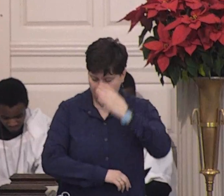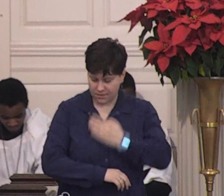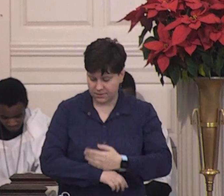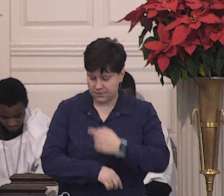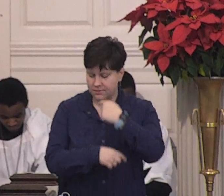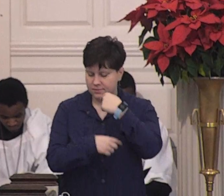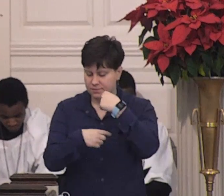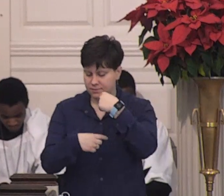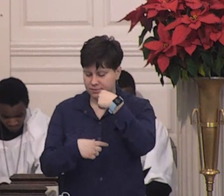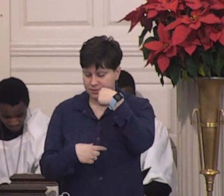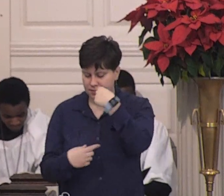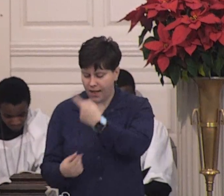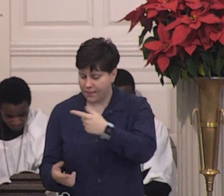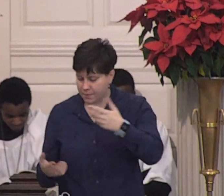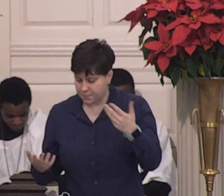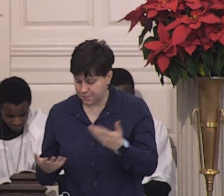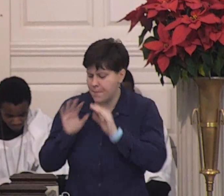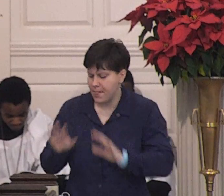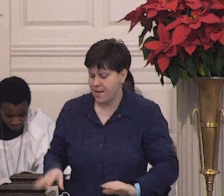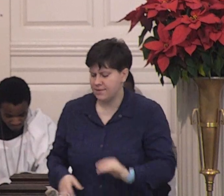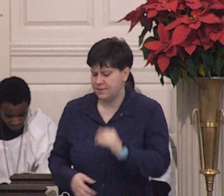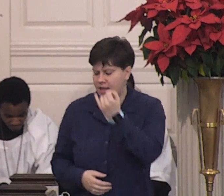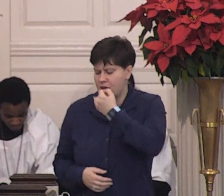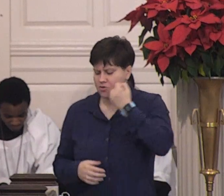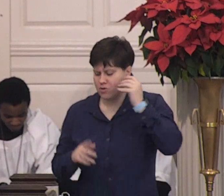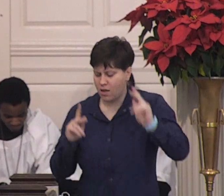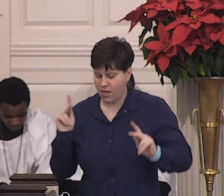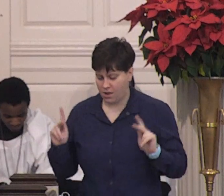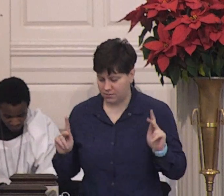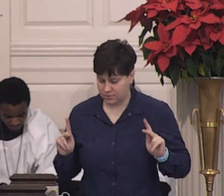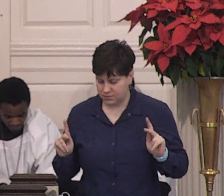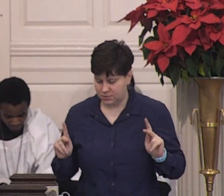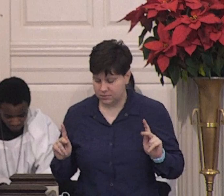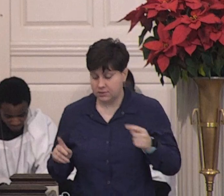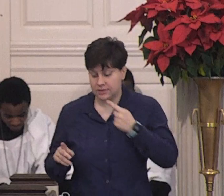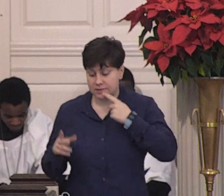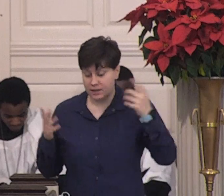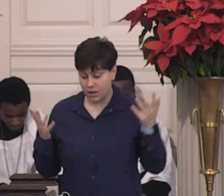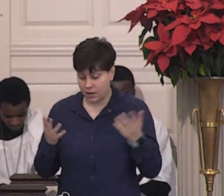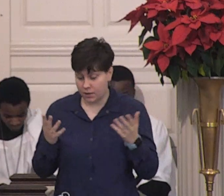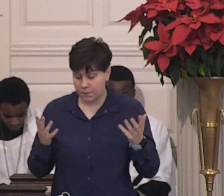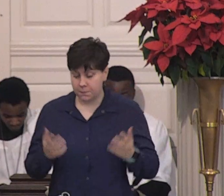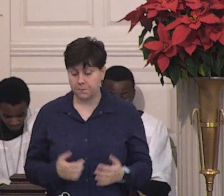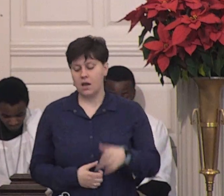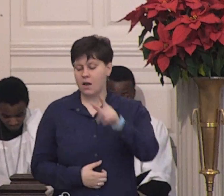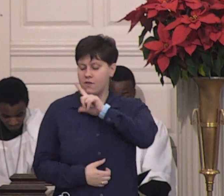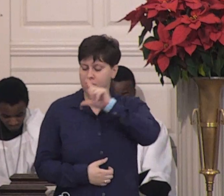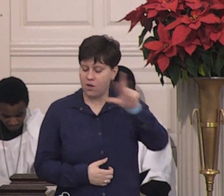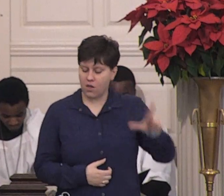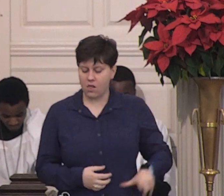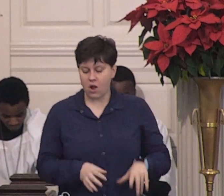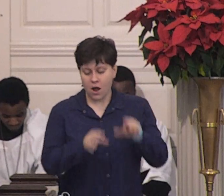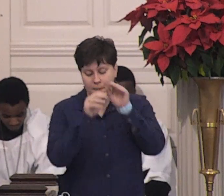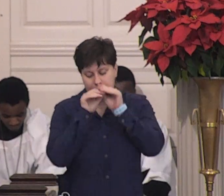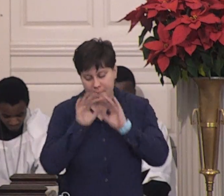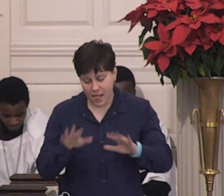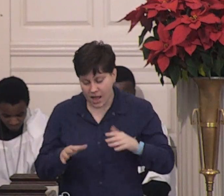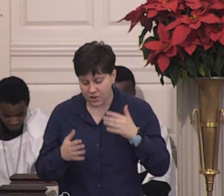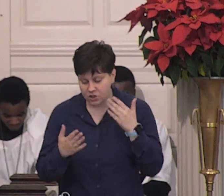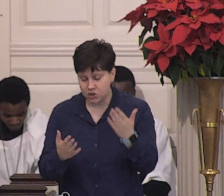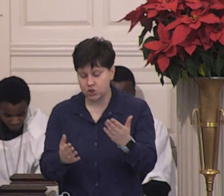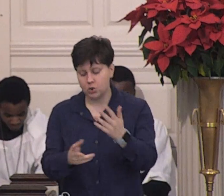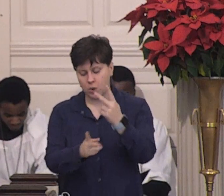how you shall bless the Israelites. Say to them, the Lord bless you and keep